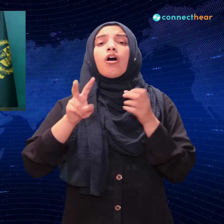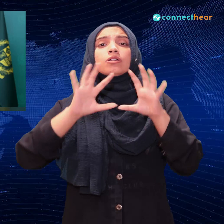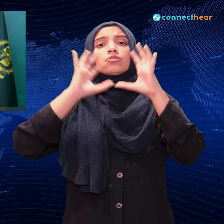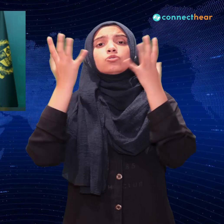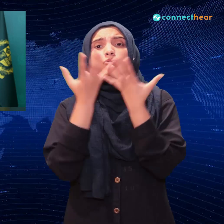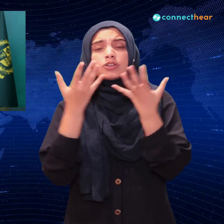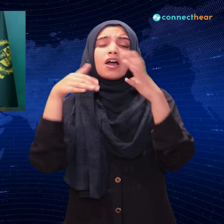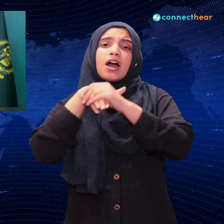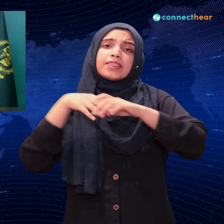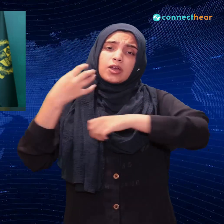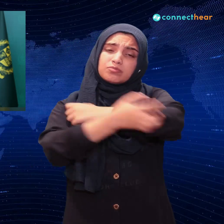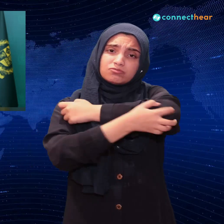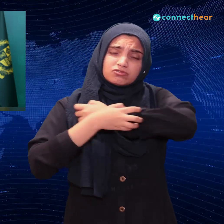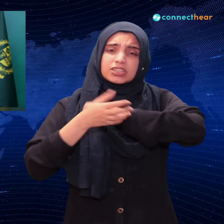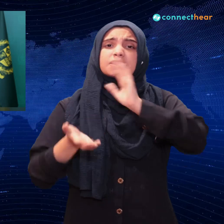like climate change.